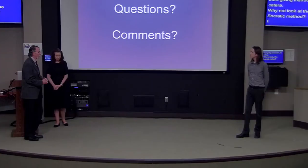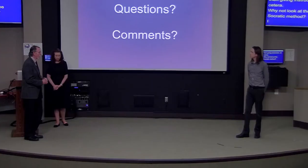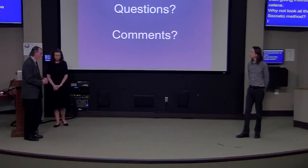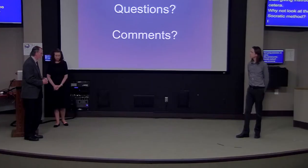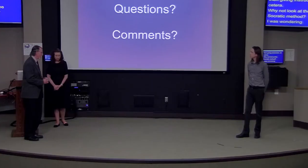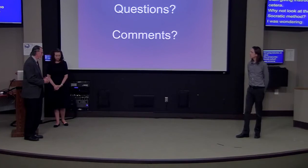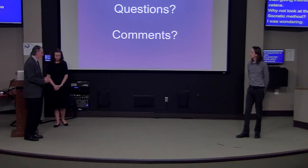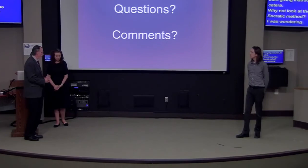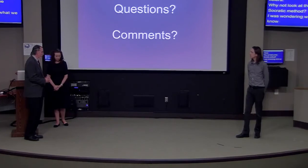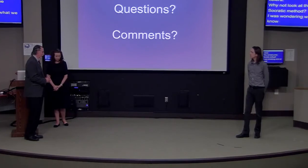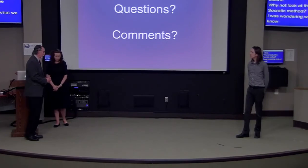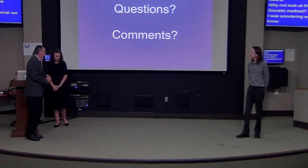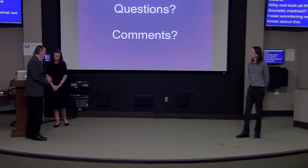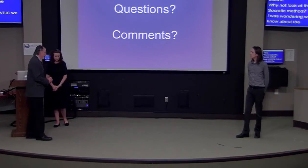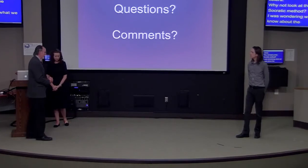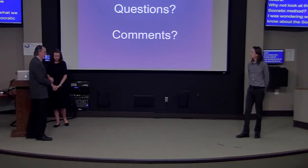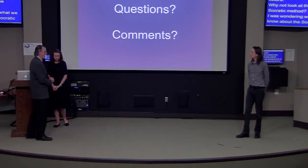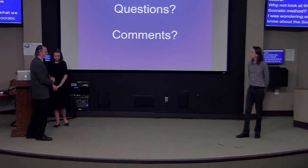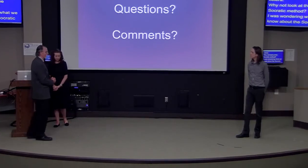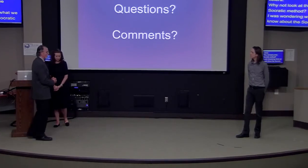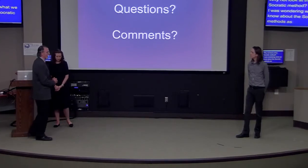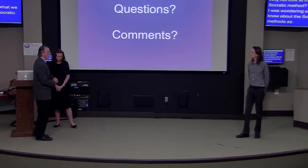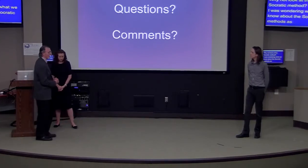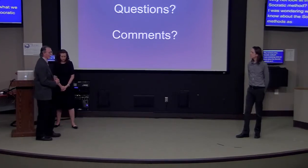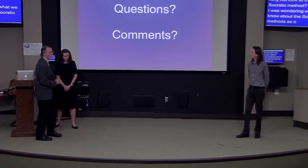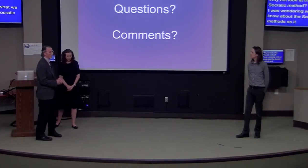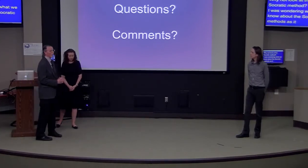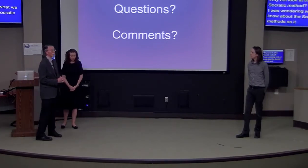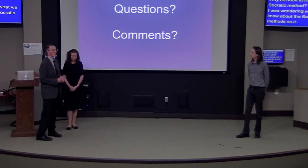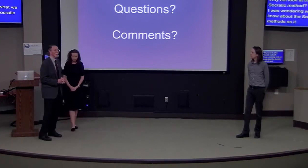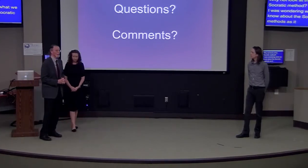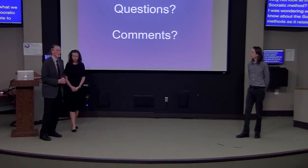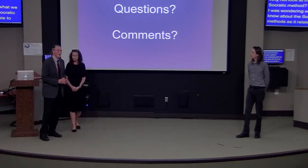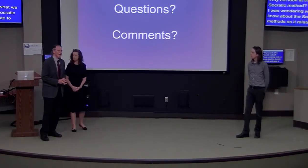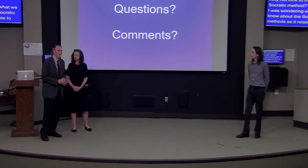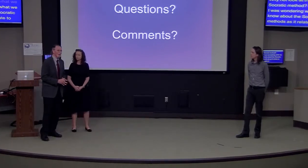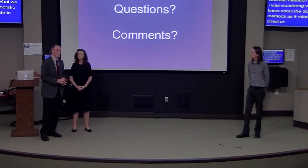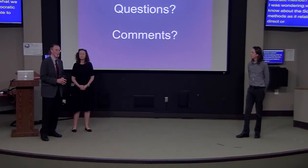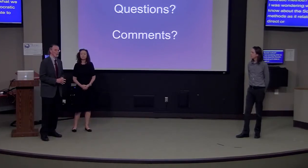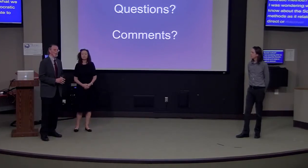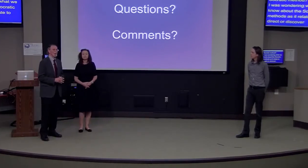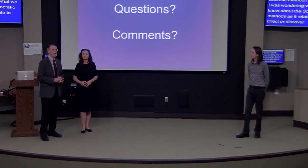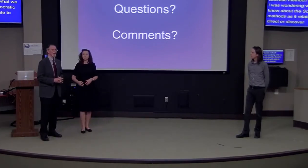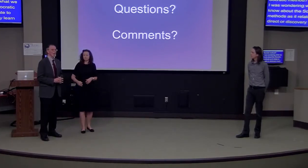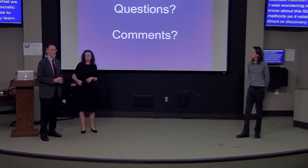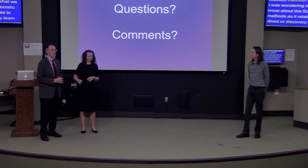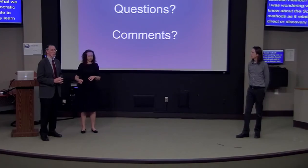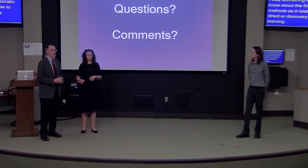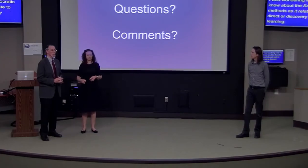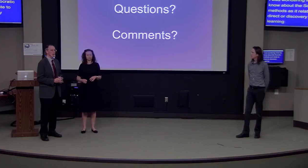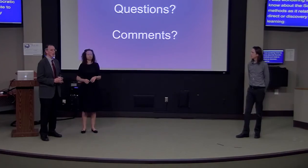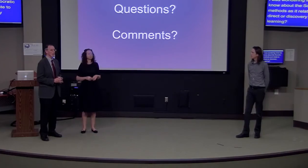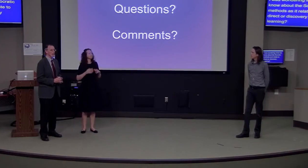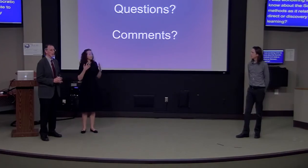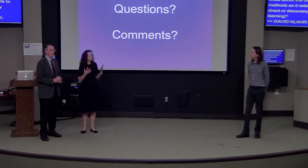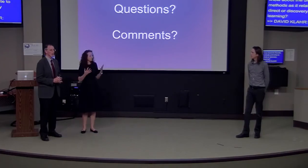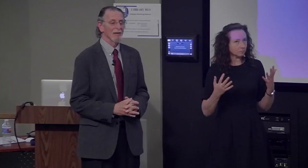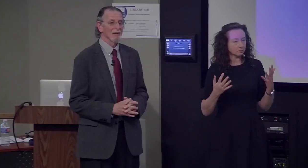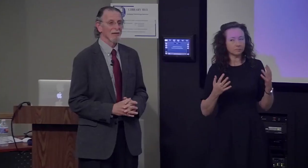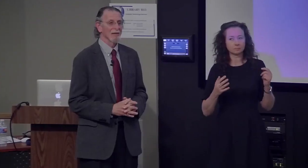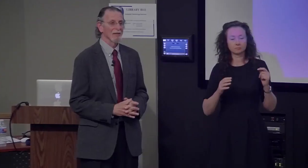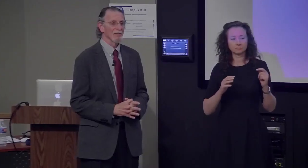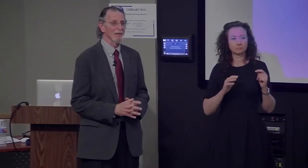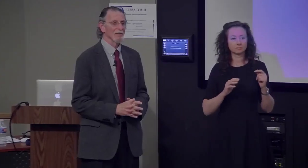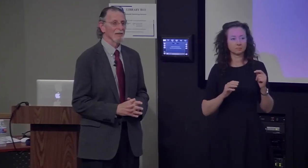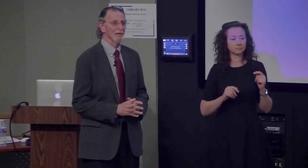relates to direct or discovery learning. Let's see. Your question,